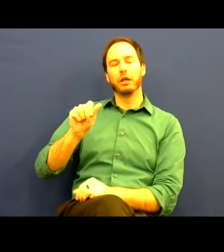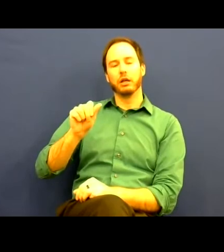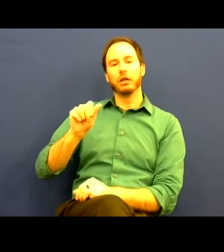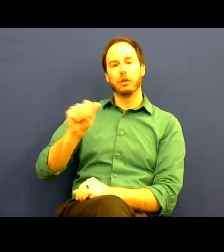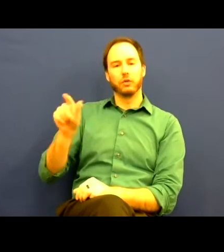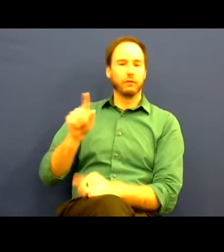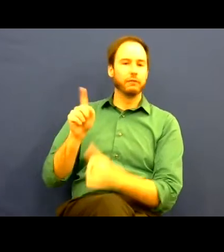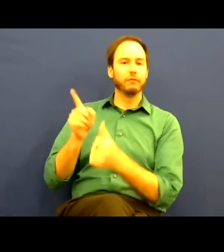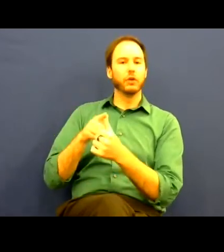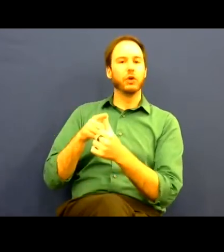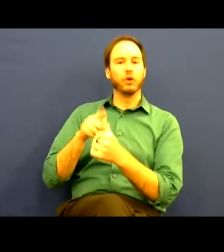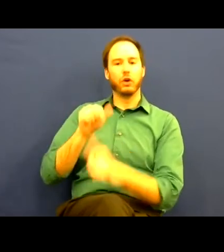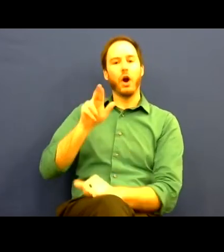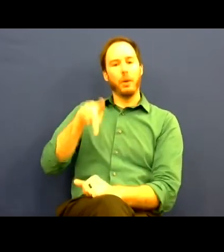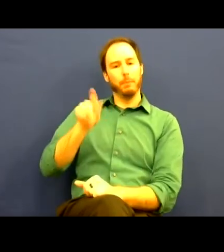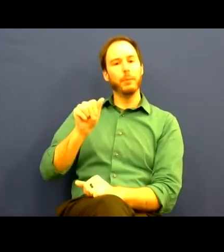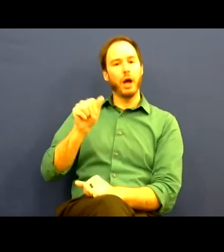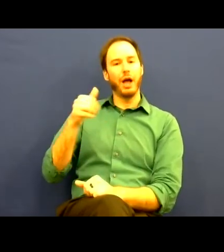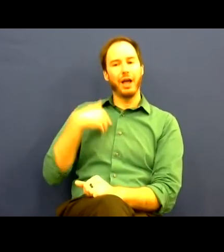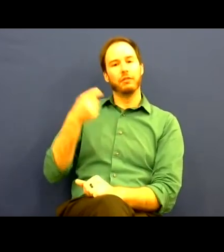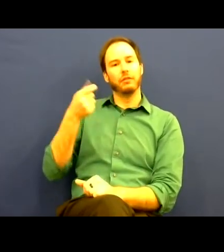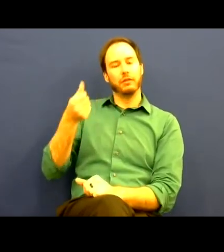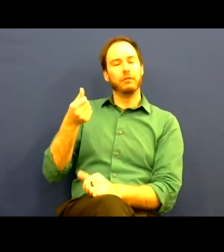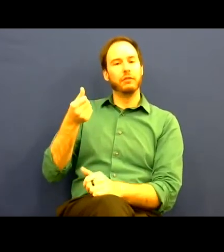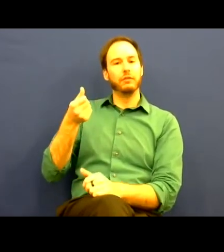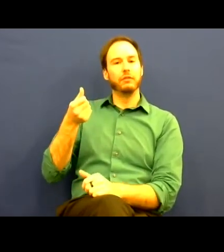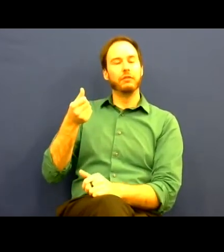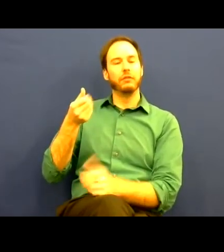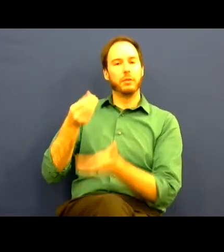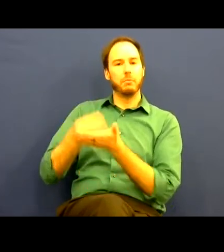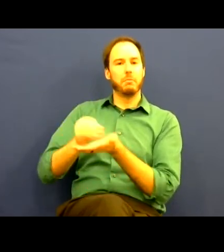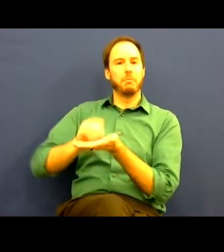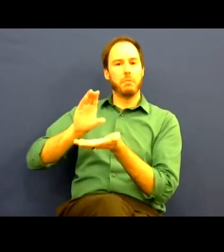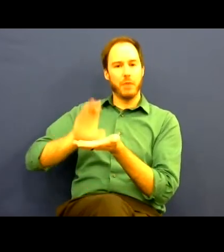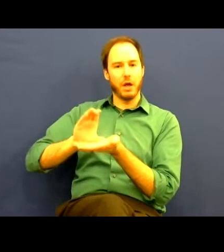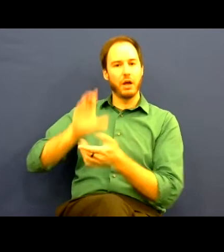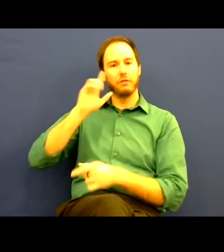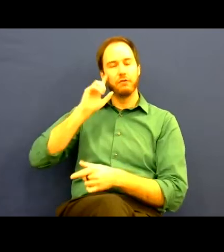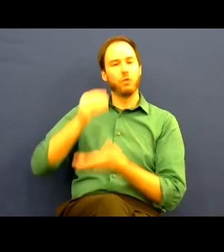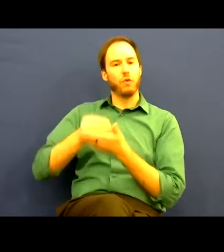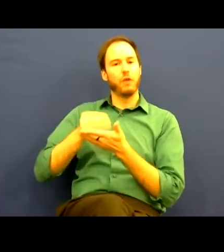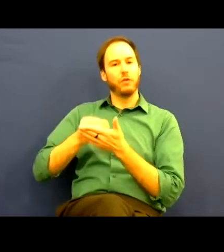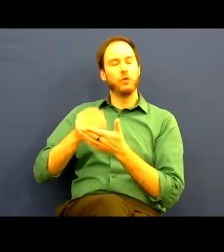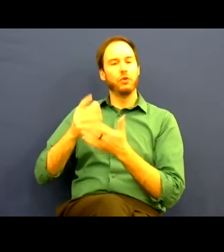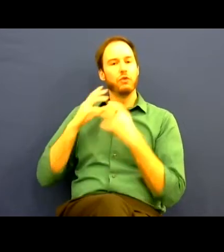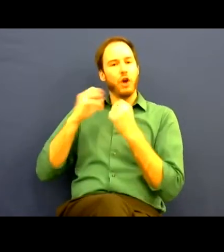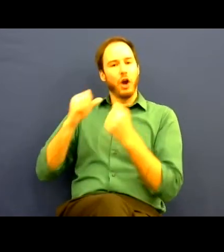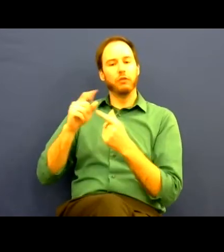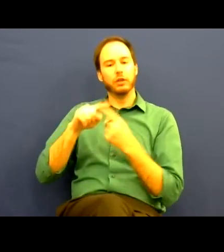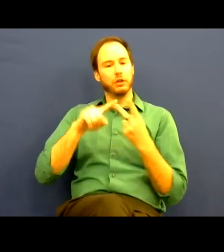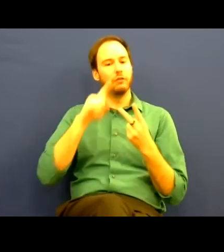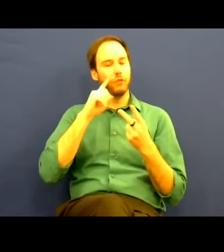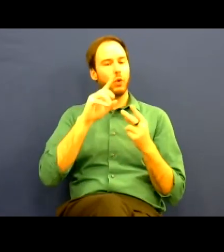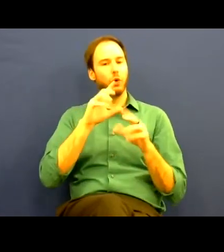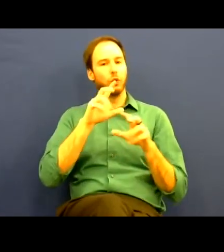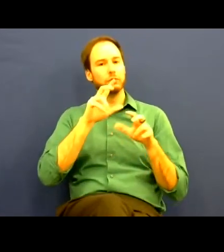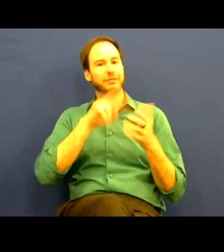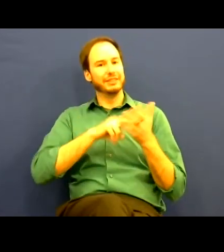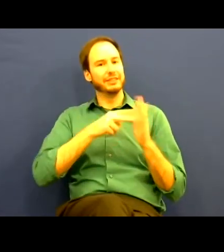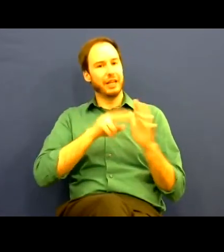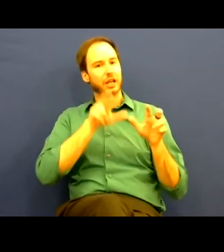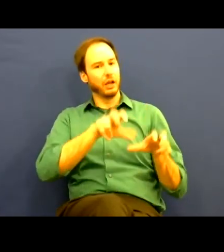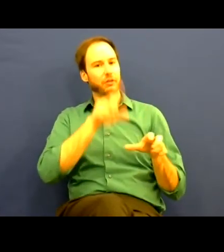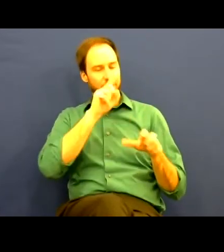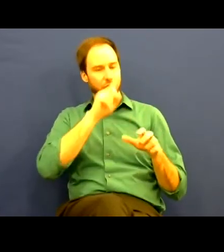When they first came out with ARPA, there was a portion that was revenue recovery and the rest was for infrastructure. We assigned a bunch to